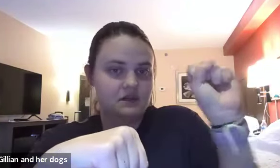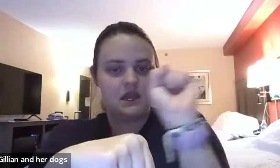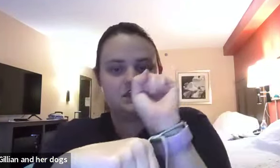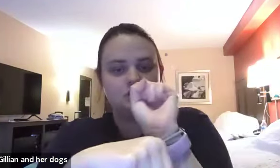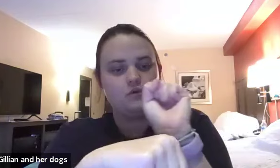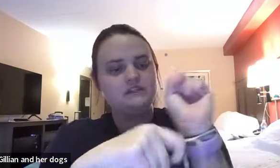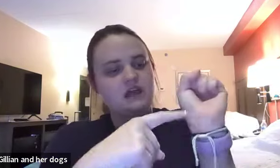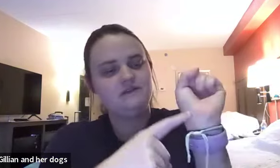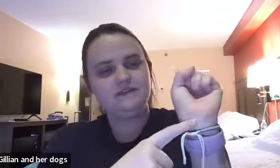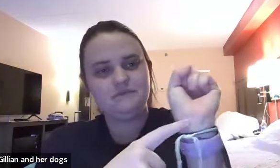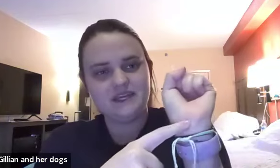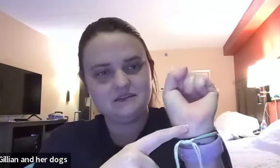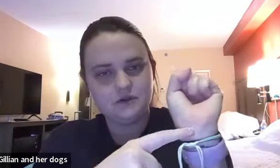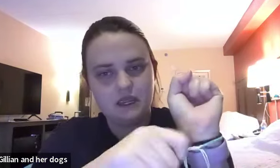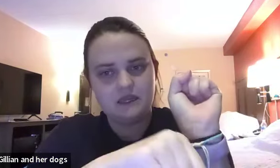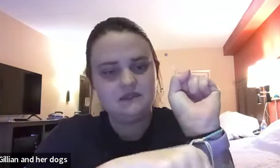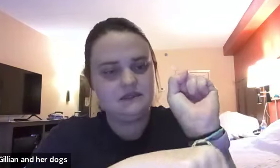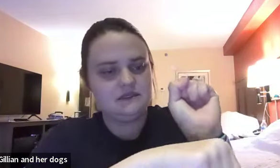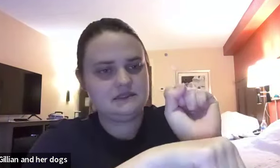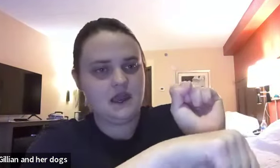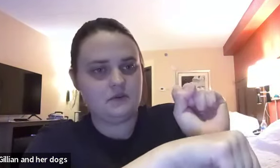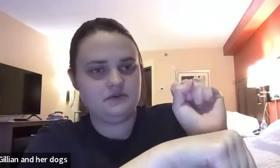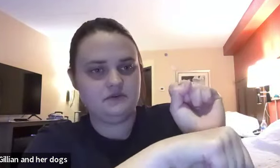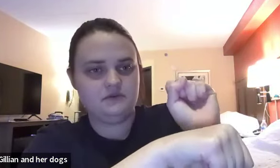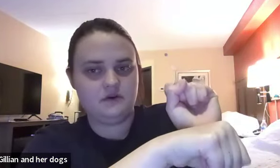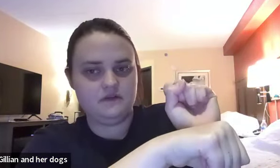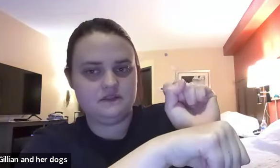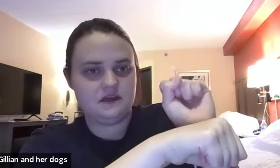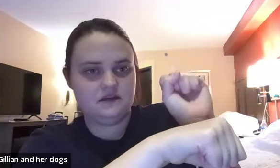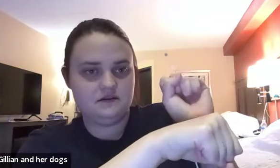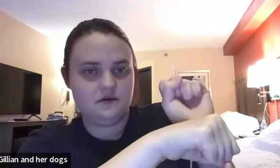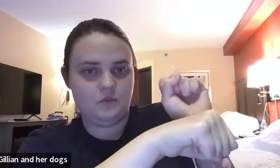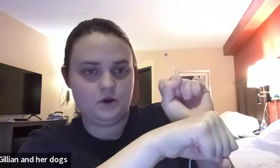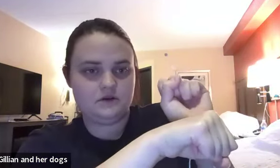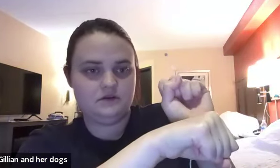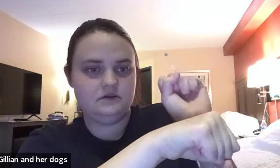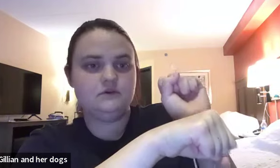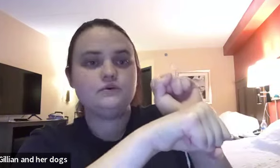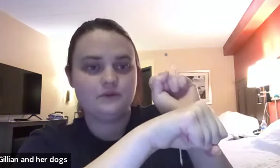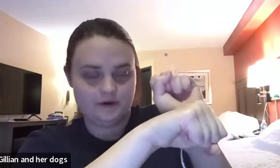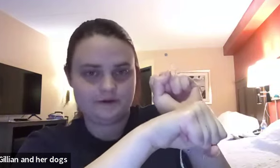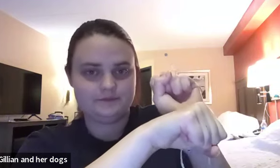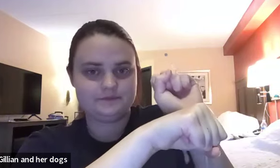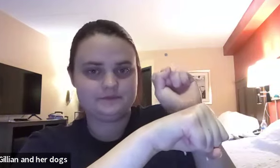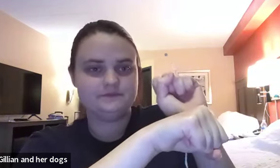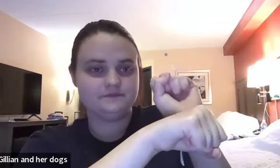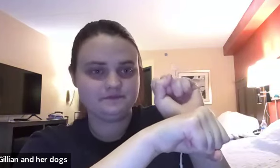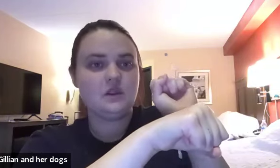And you're going to have like the base of your hand tap on the side. Work, work,